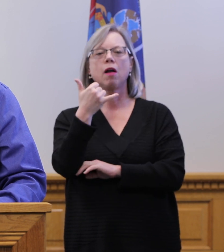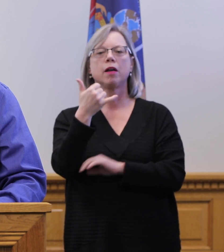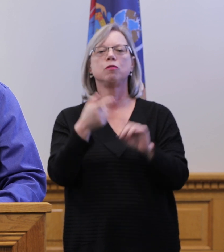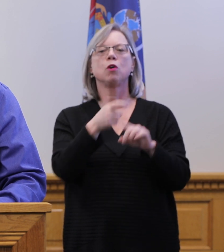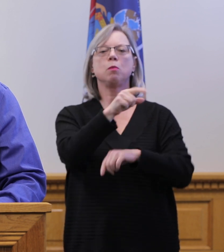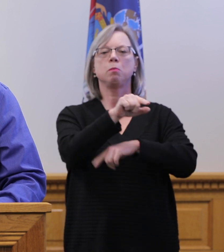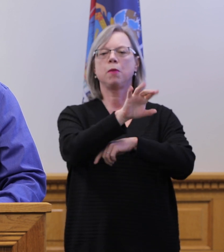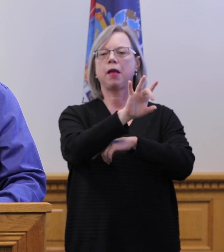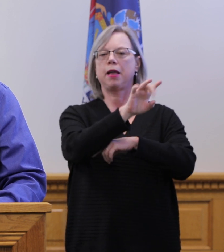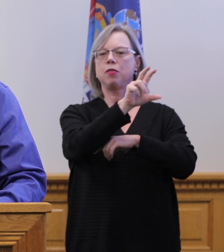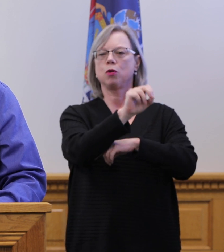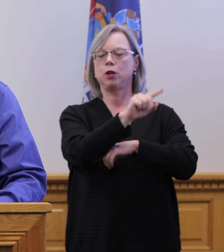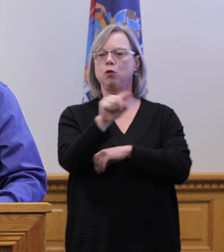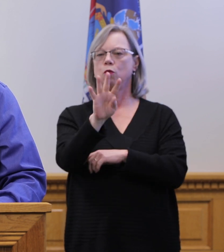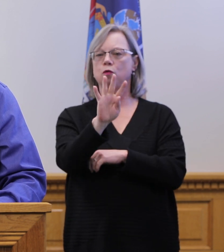315-349-3330.